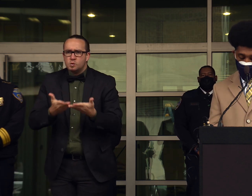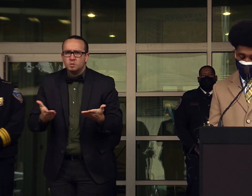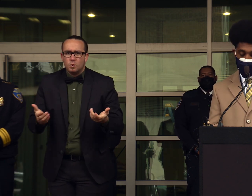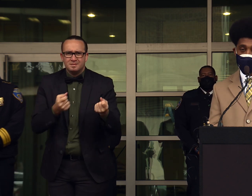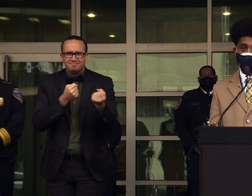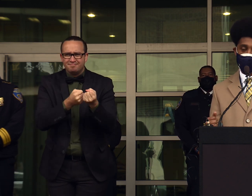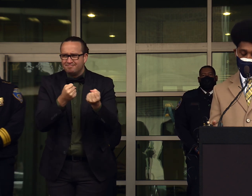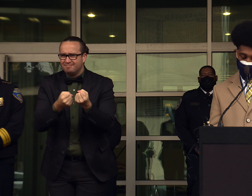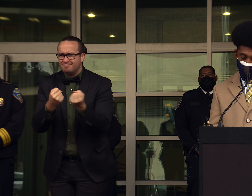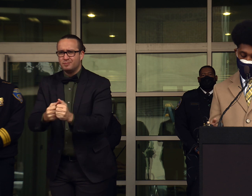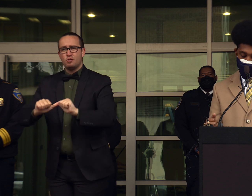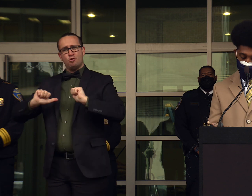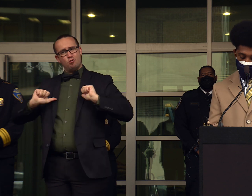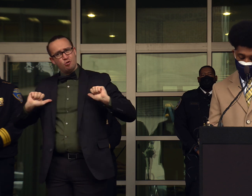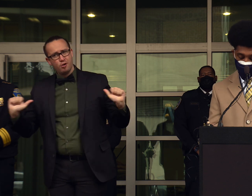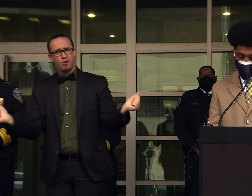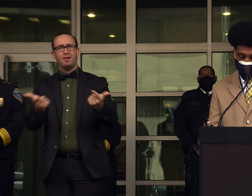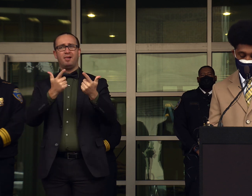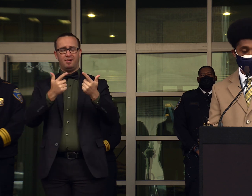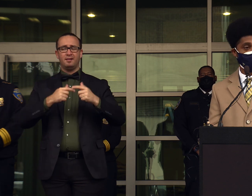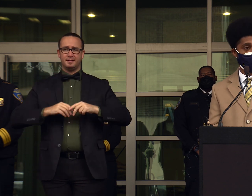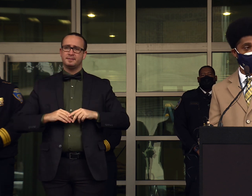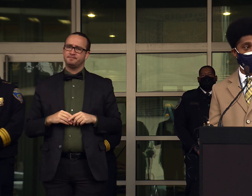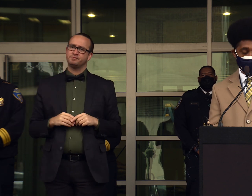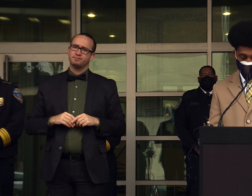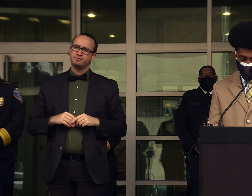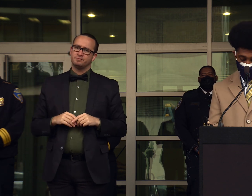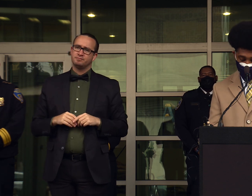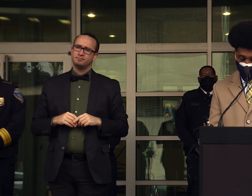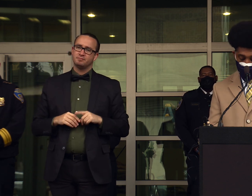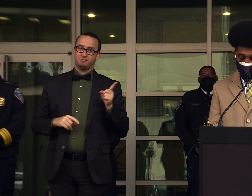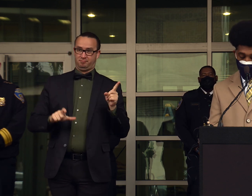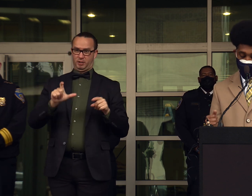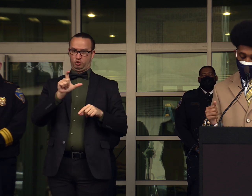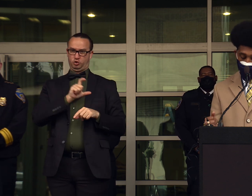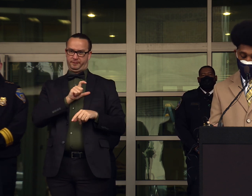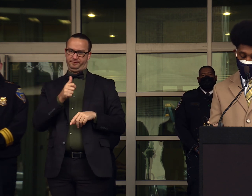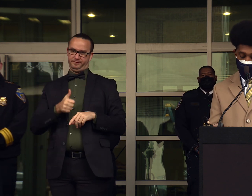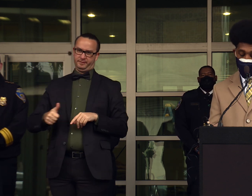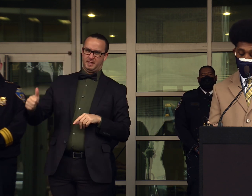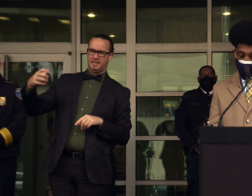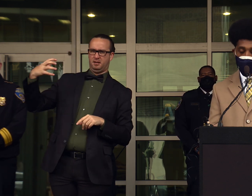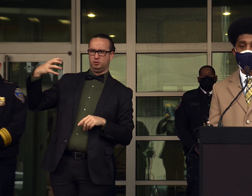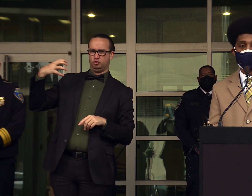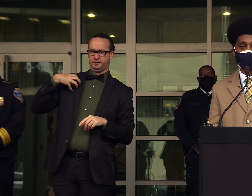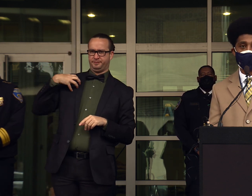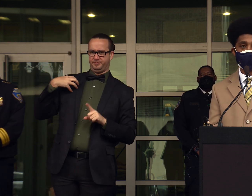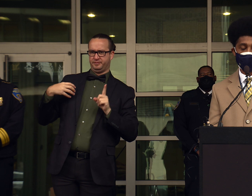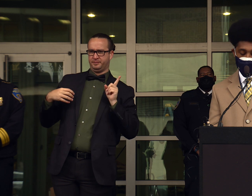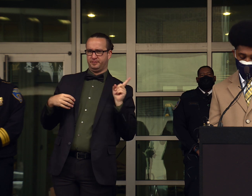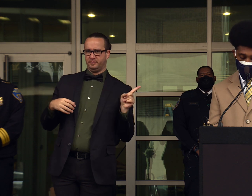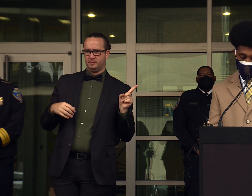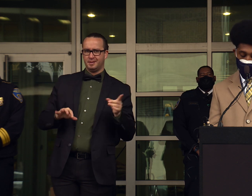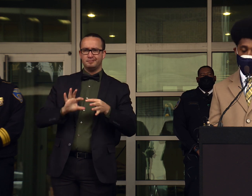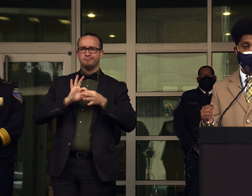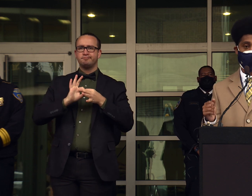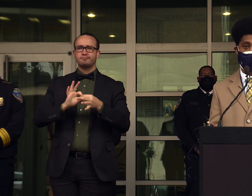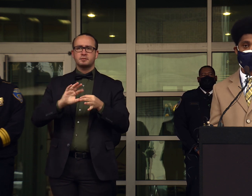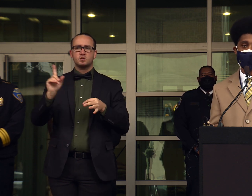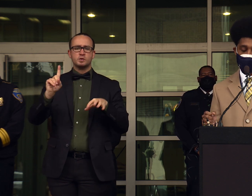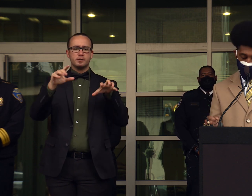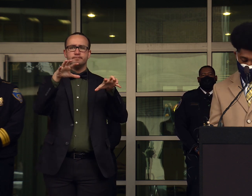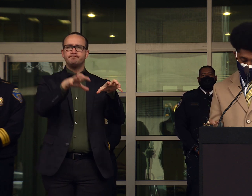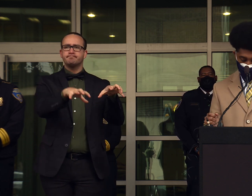police commissioner, am announcing a change in the strategy concerning microzones, the geographies where public safety resources